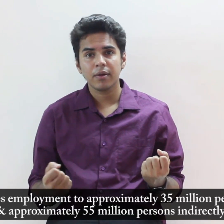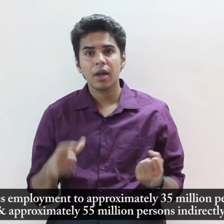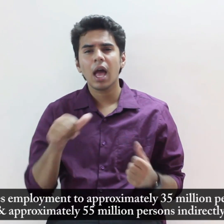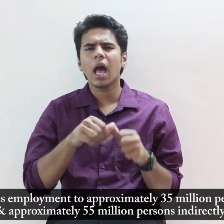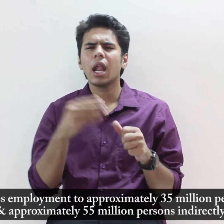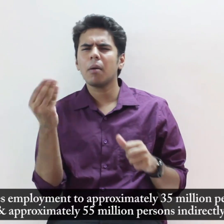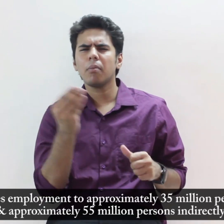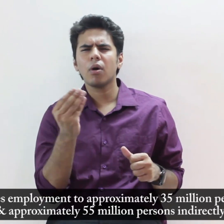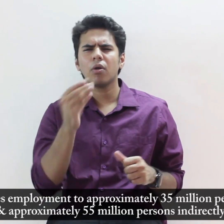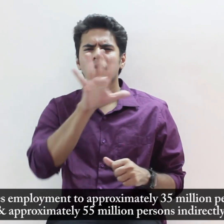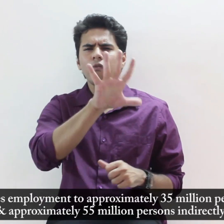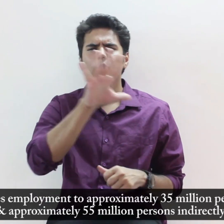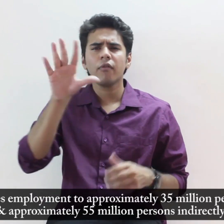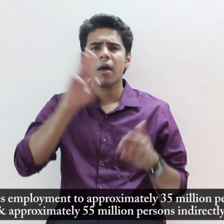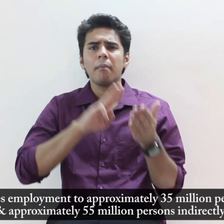persons indirectly.